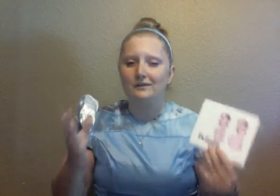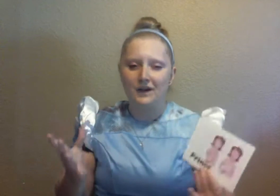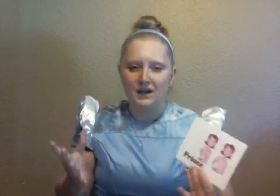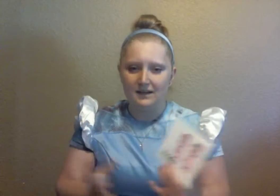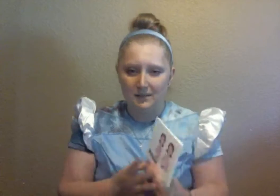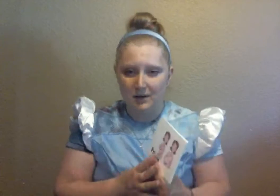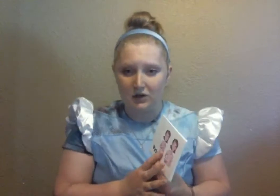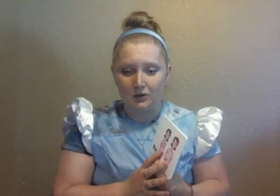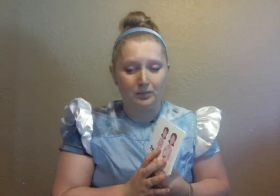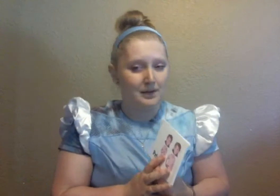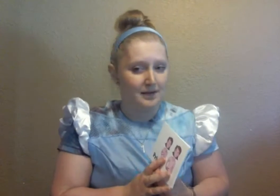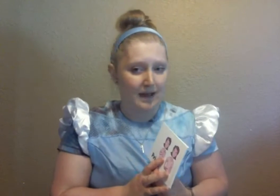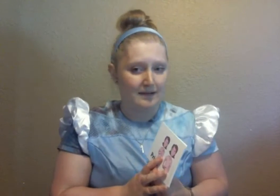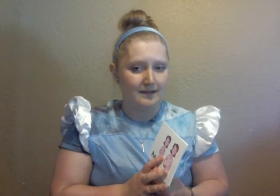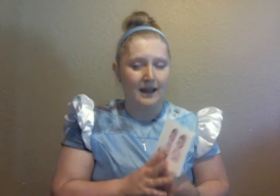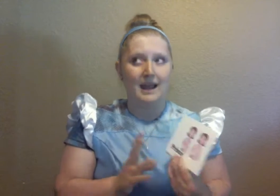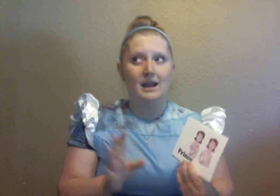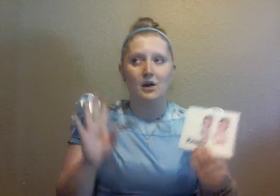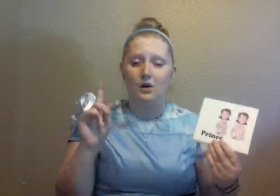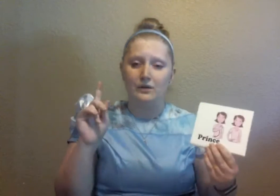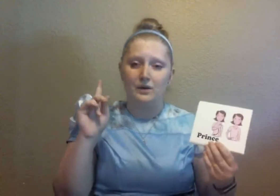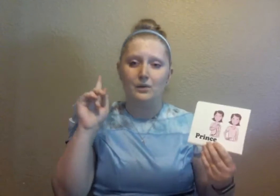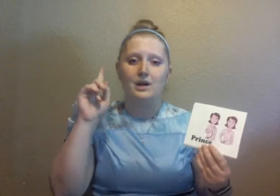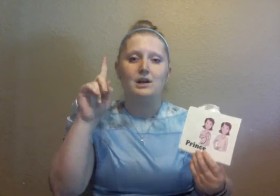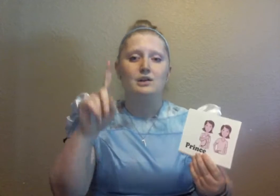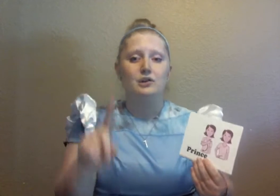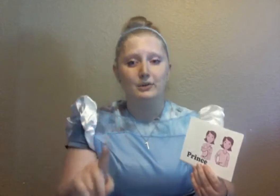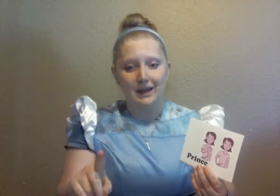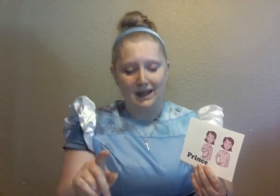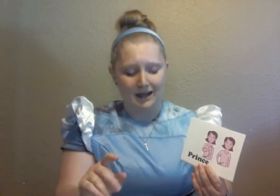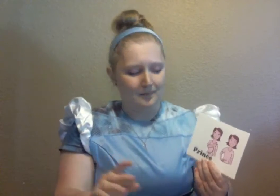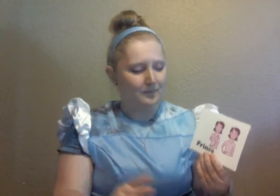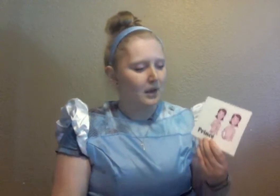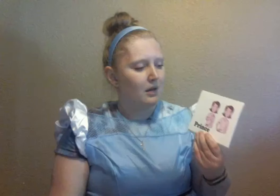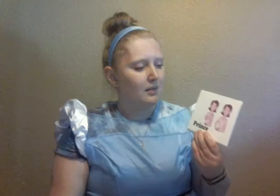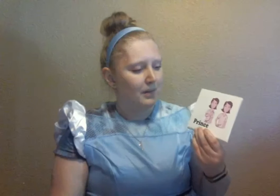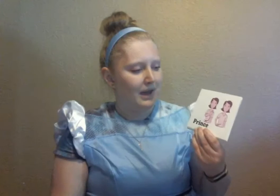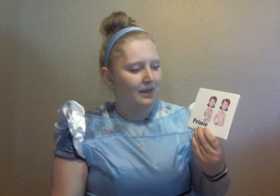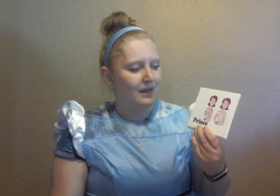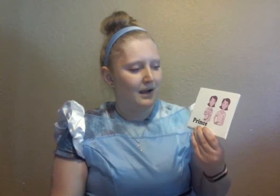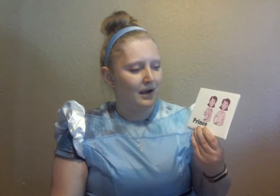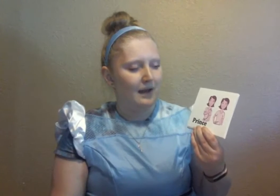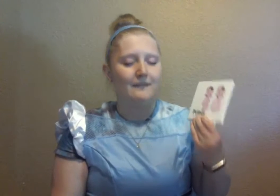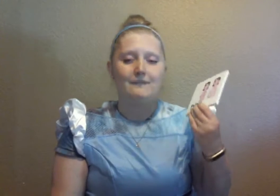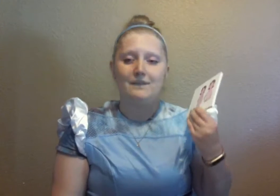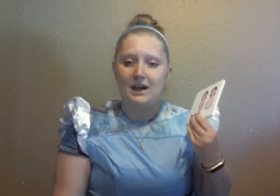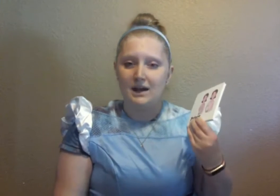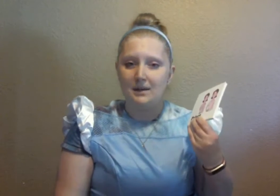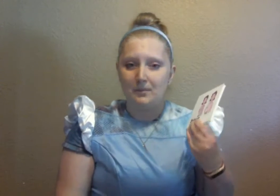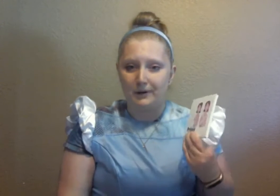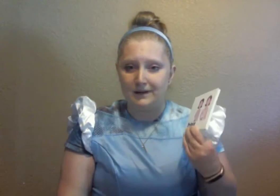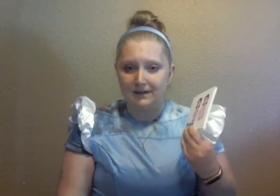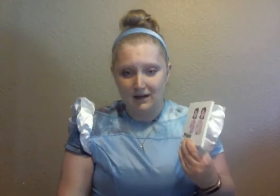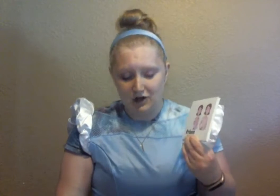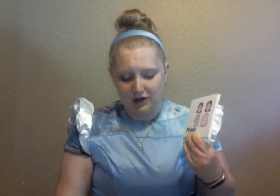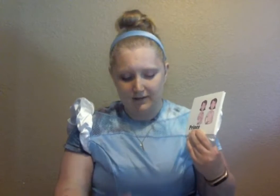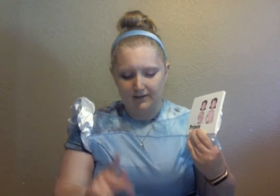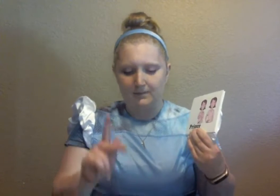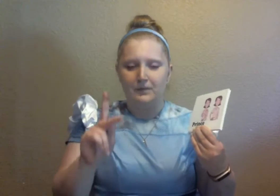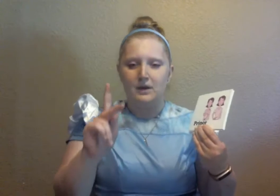very similar to princess and also to king. But there are very important distinctions.